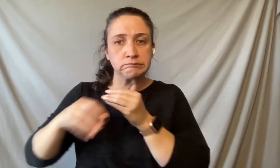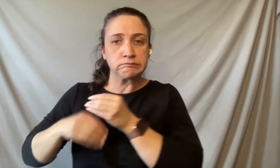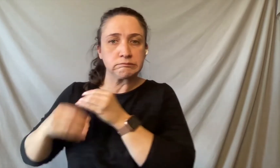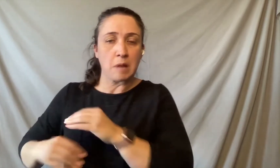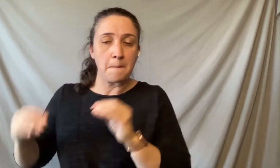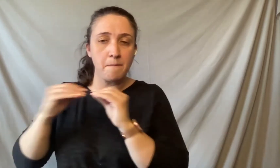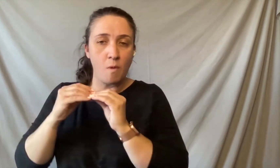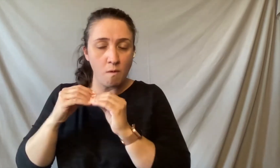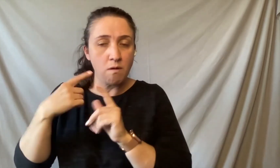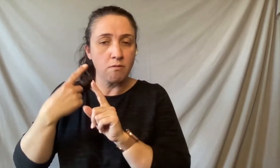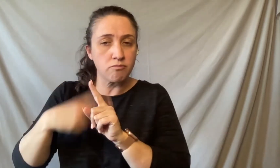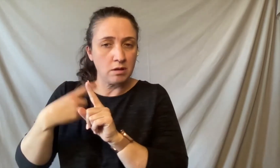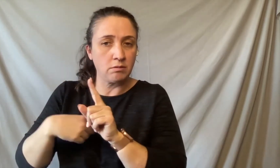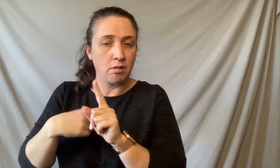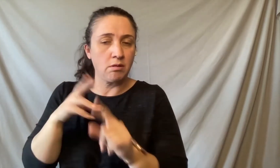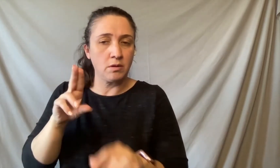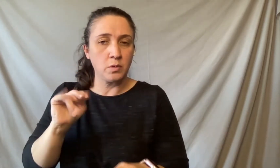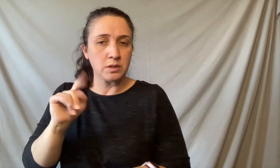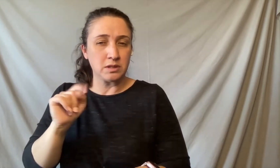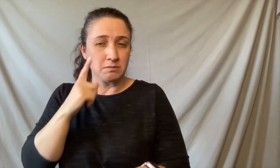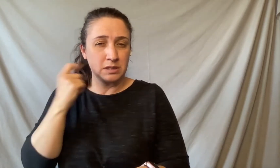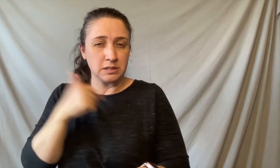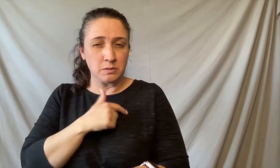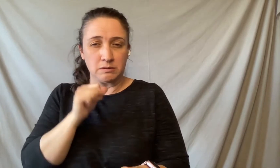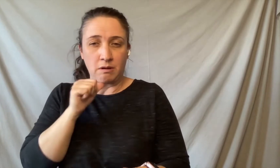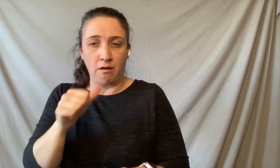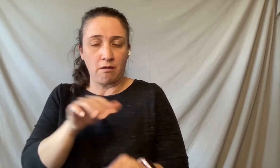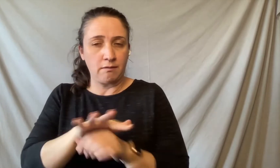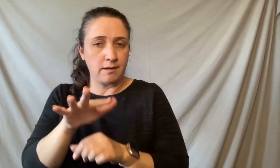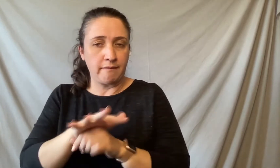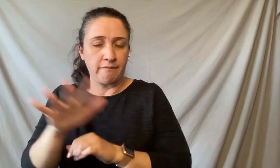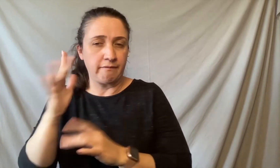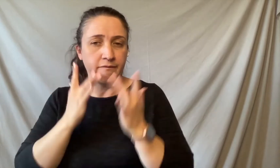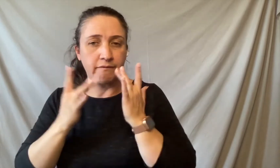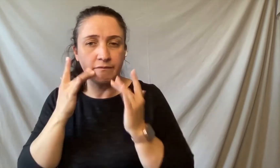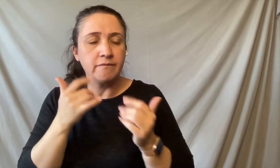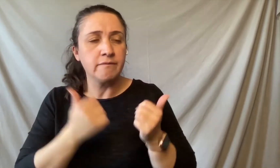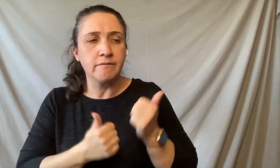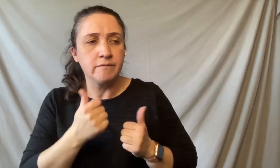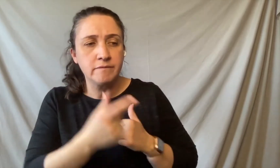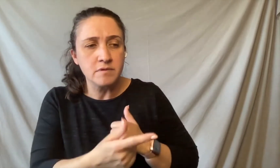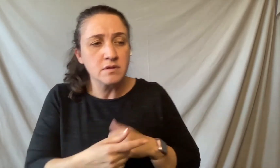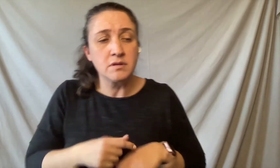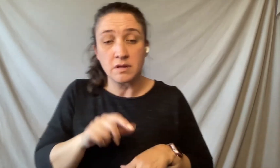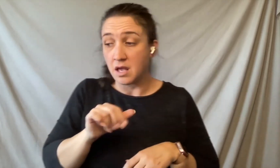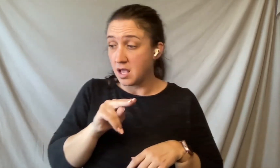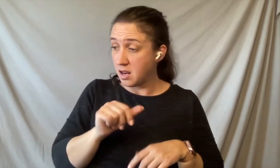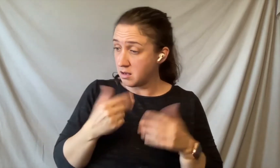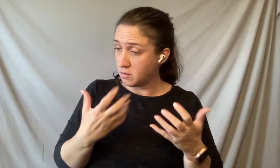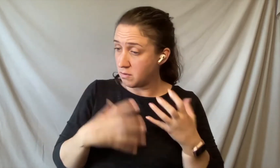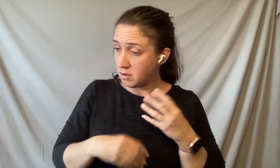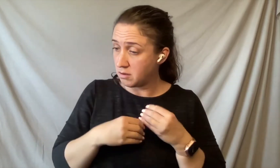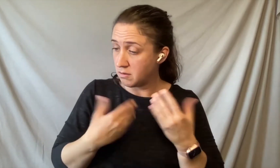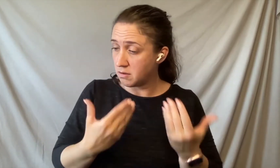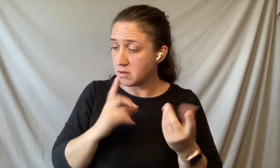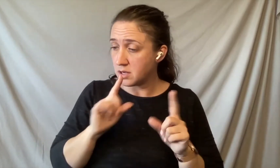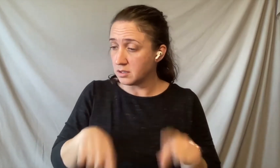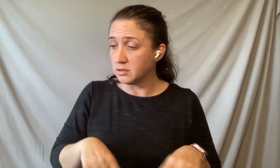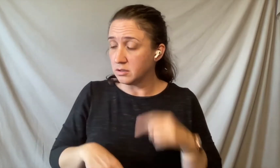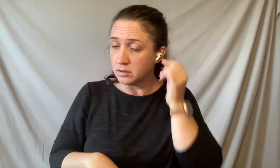Anna, would you like to go ahead and give that a shot? Sure.